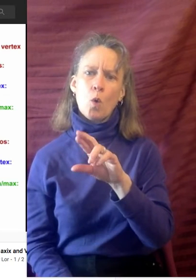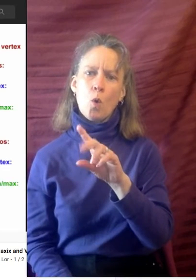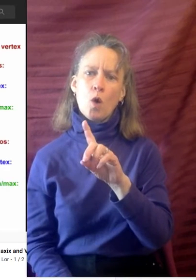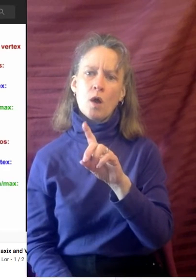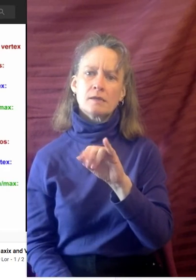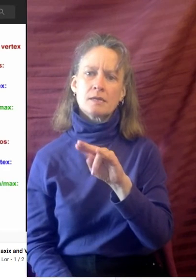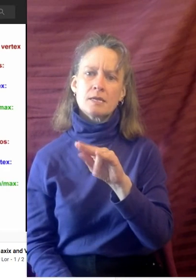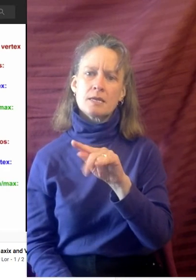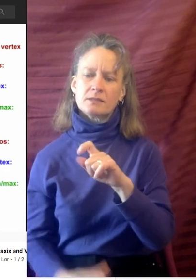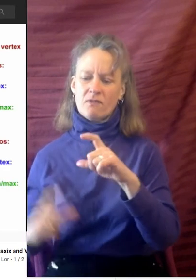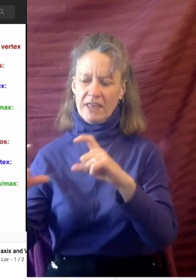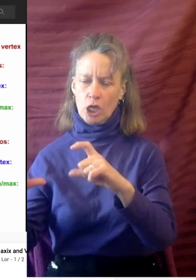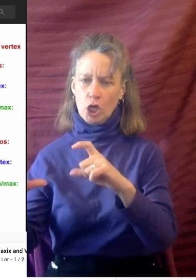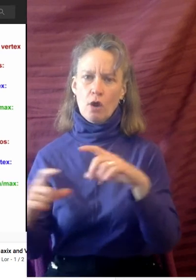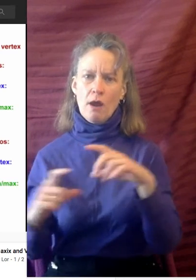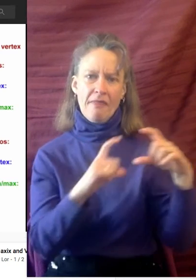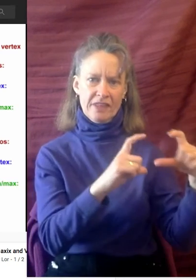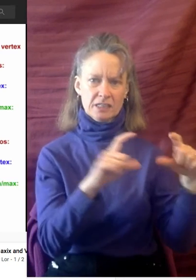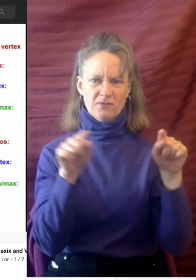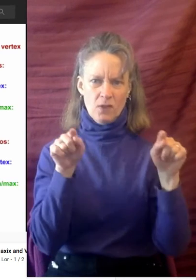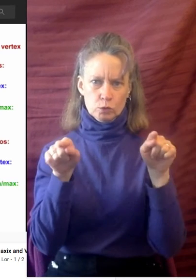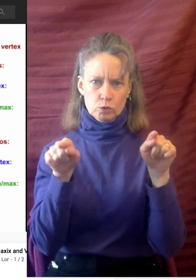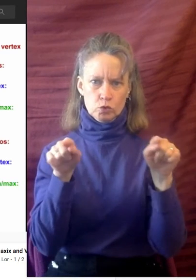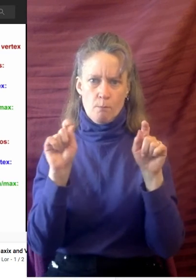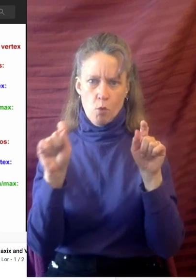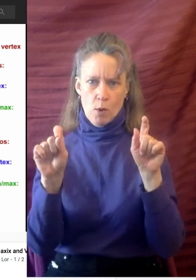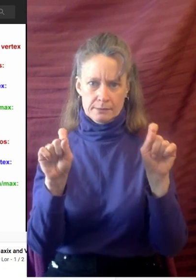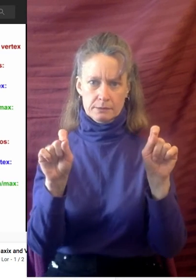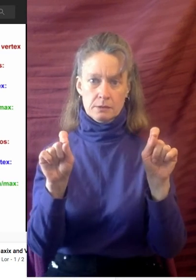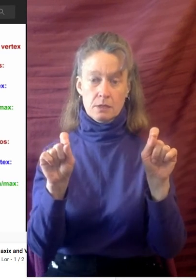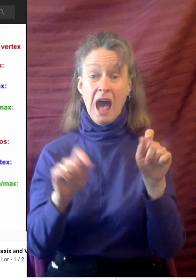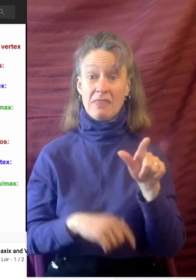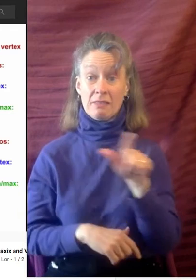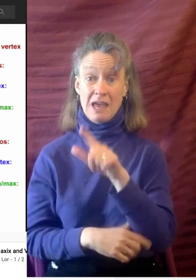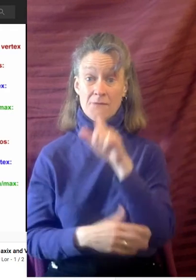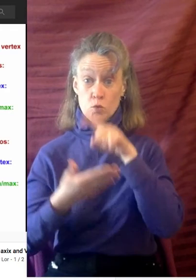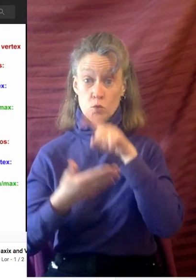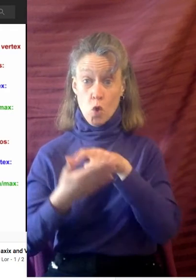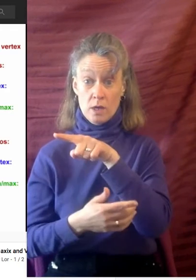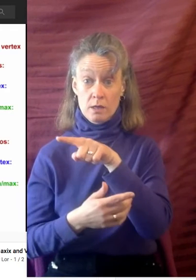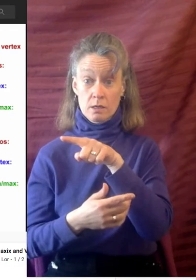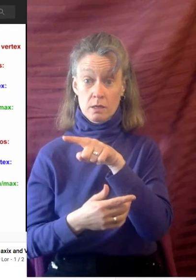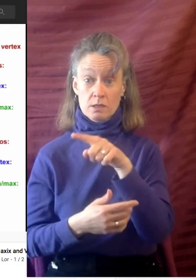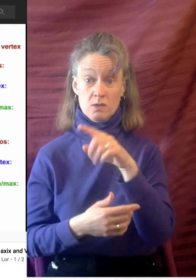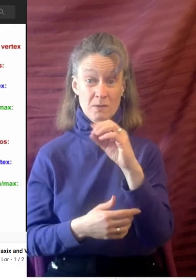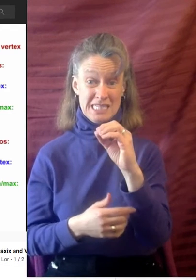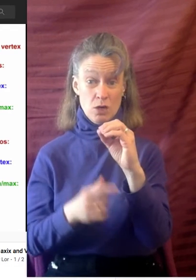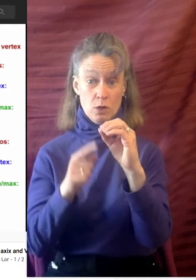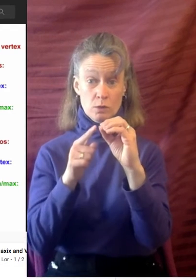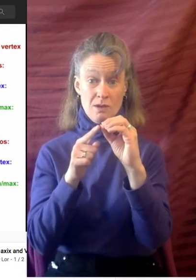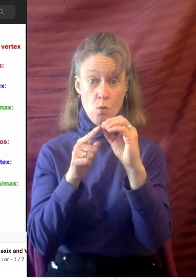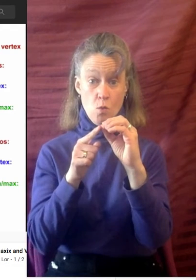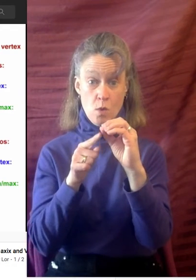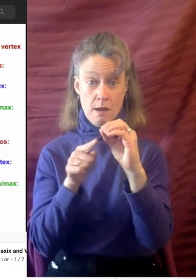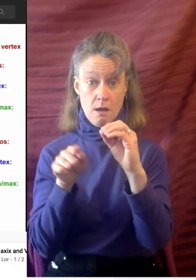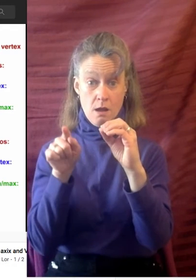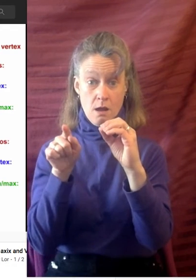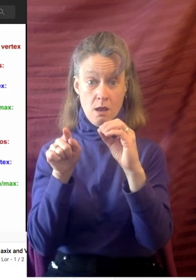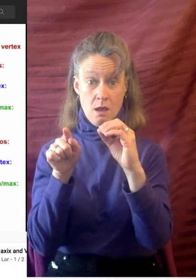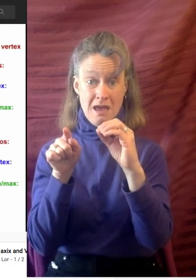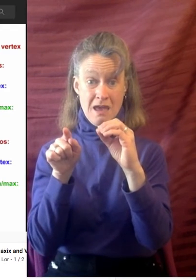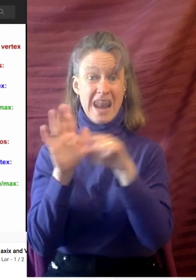parabola. So for the intersection on the left side, you can see that we can go over to the left side -1